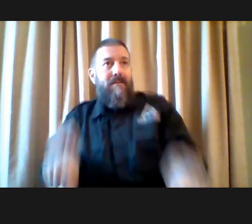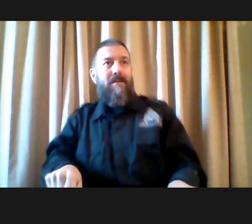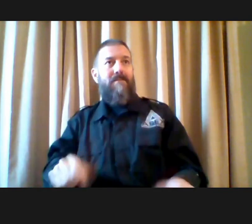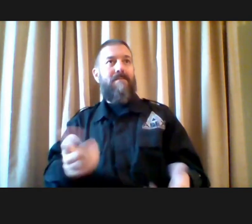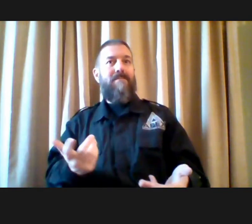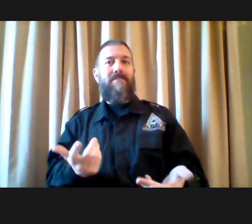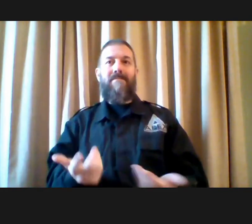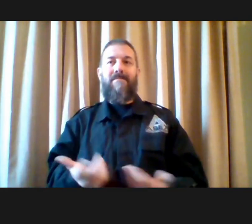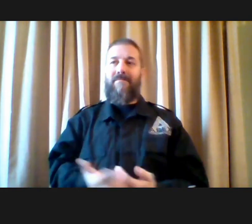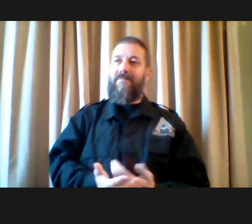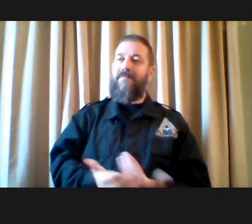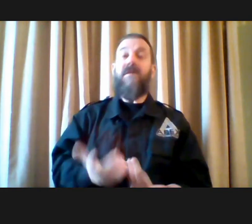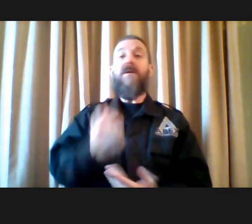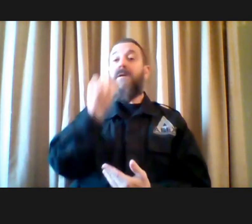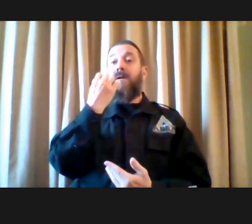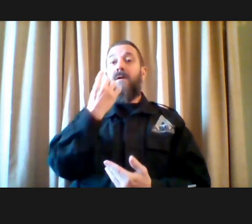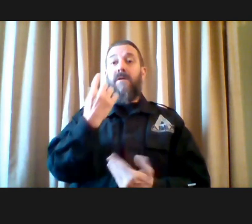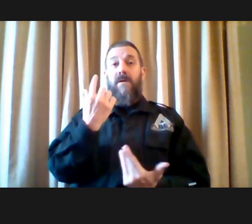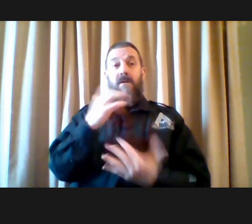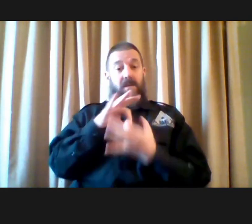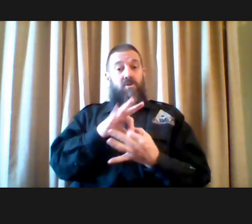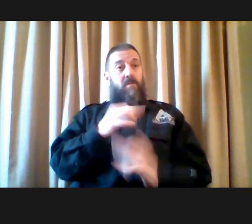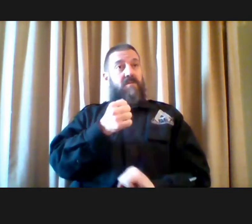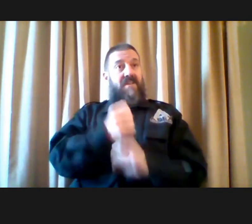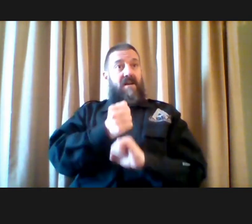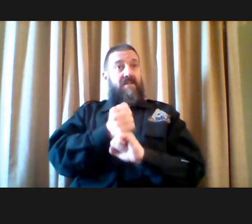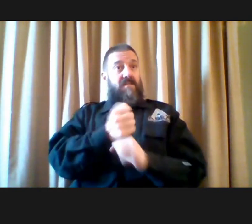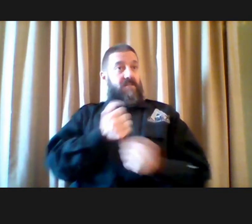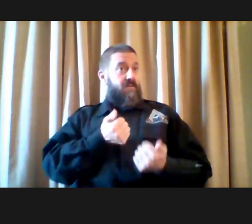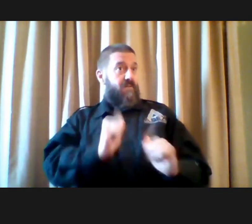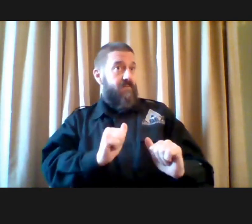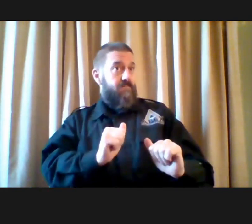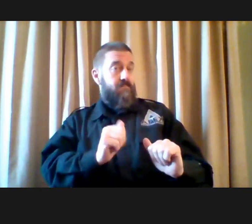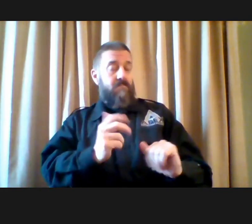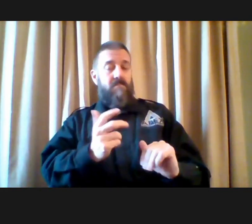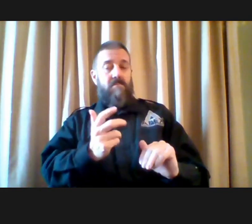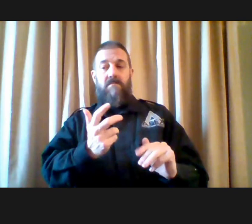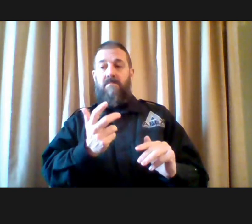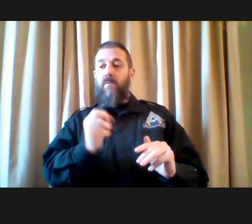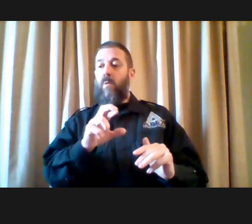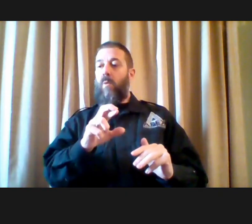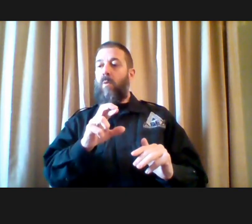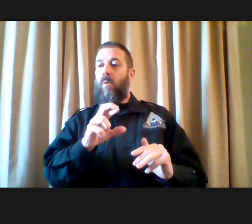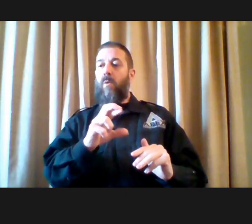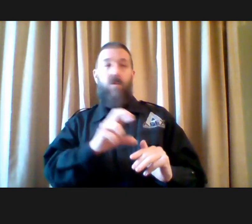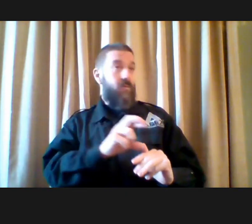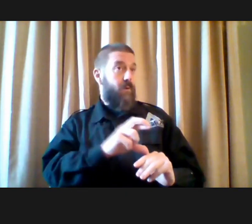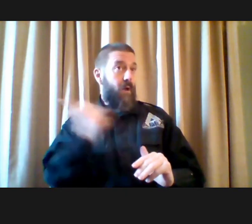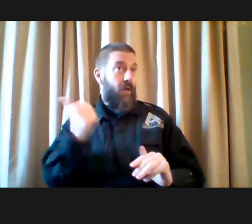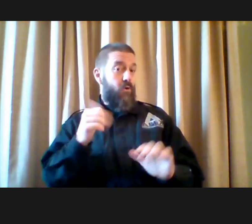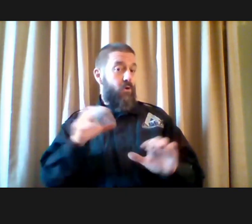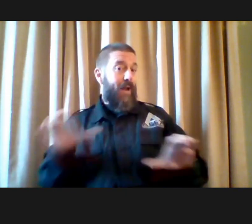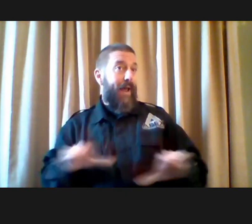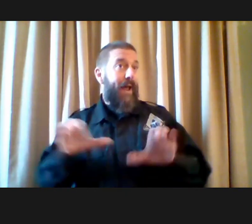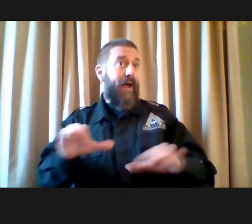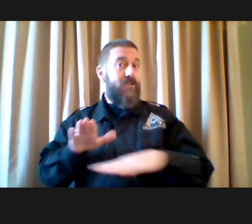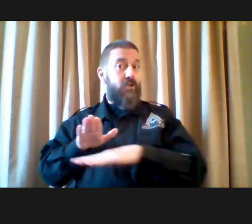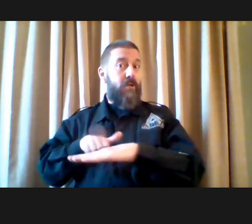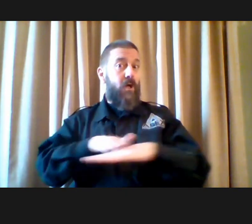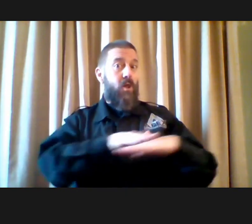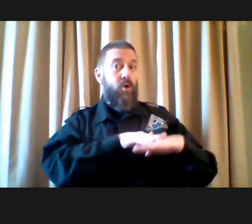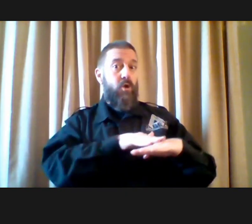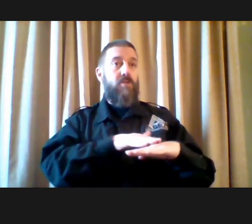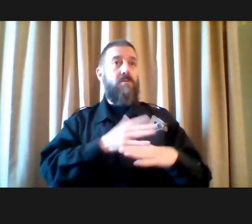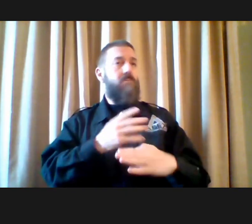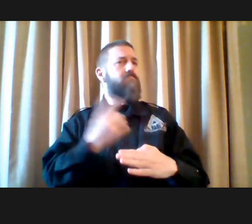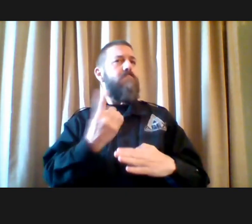In terms of advocacy efforts or anything else that any action alerts or anything that you can give people, we'll make